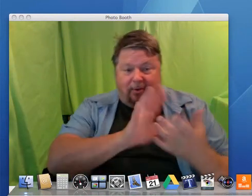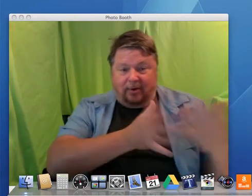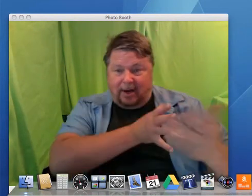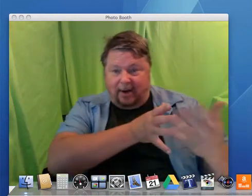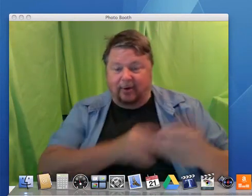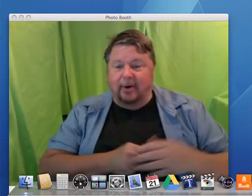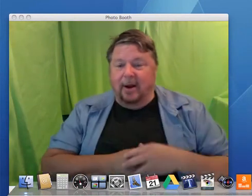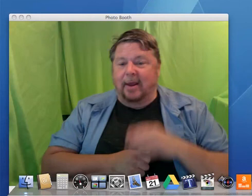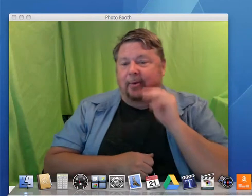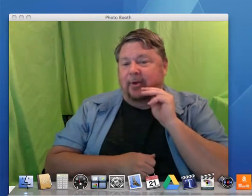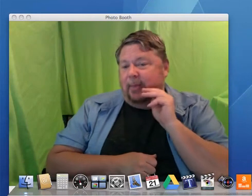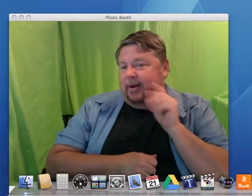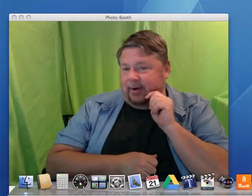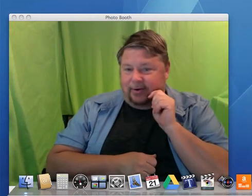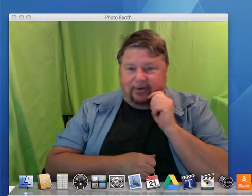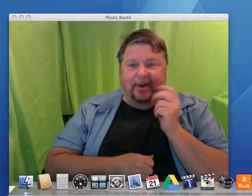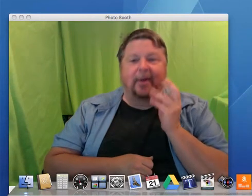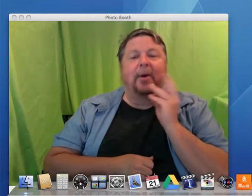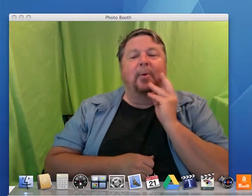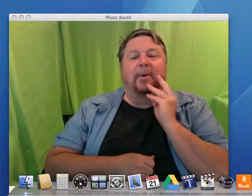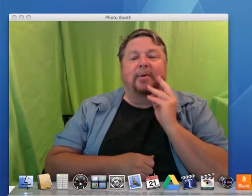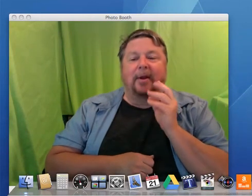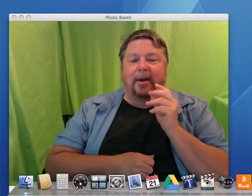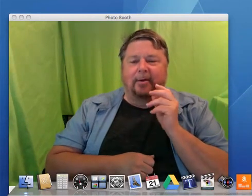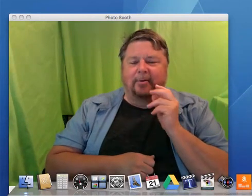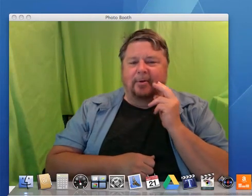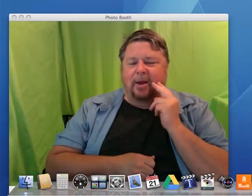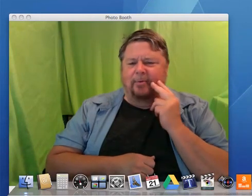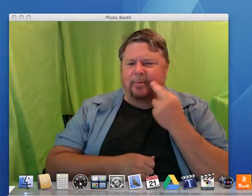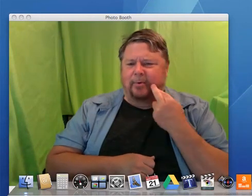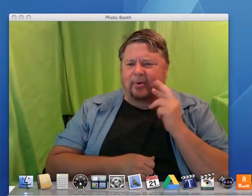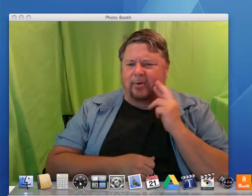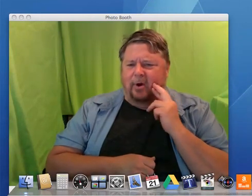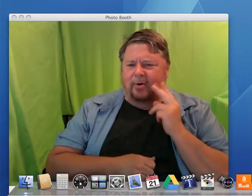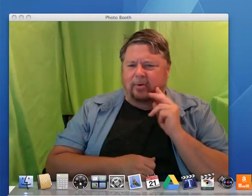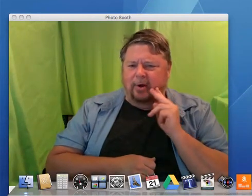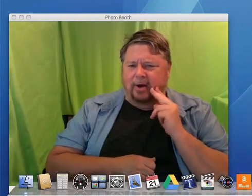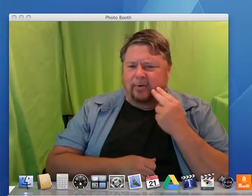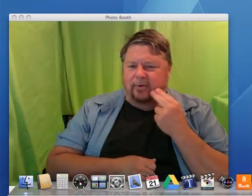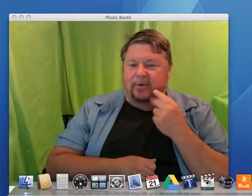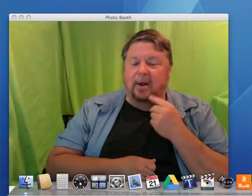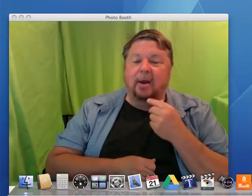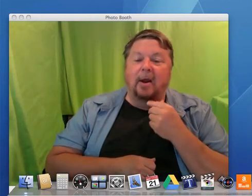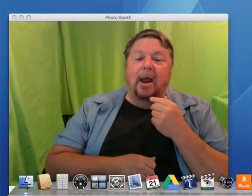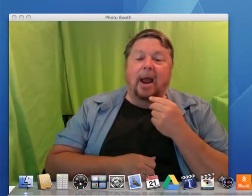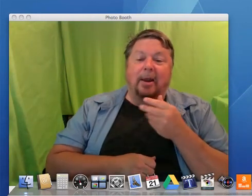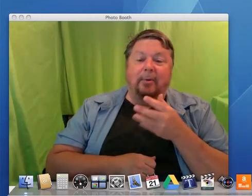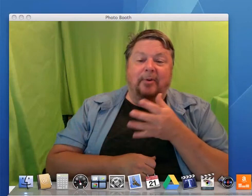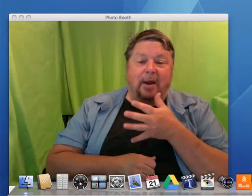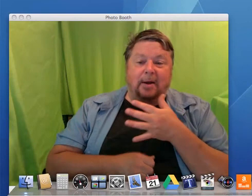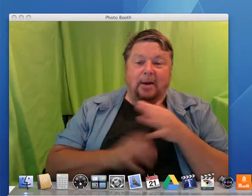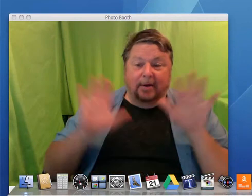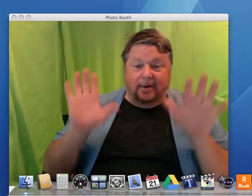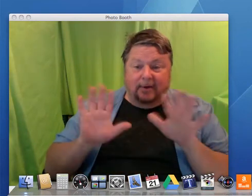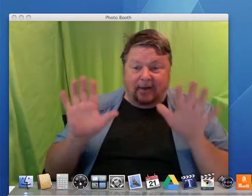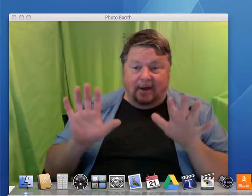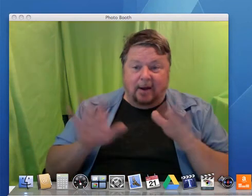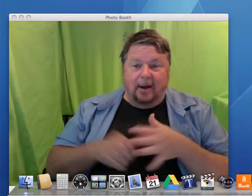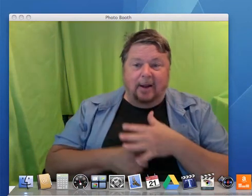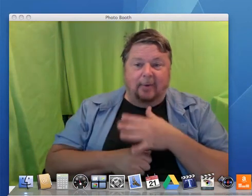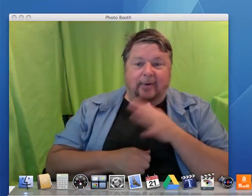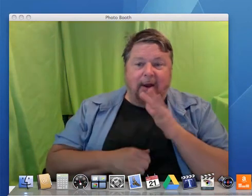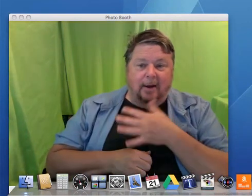They're all done out here. They would sign Monday, Tuesday, Wednesday. I don't remember which is R or an H for Thursday. And they would sign, this is